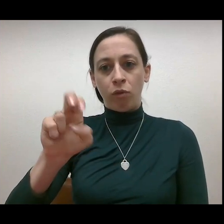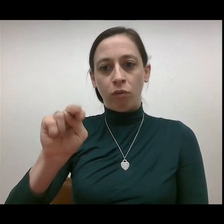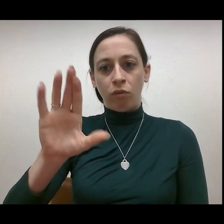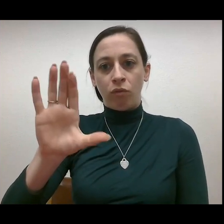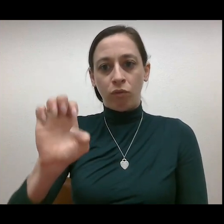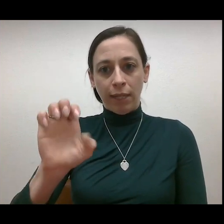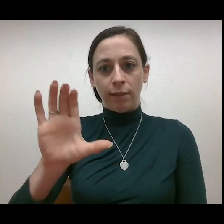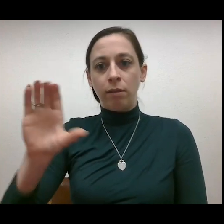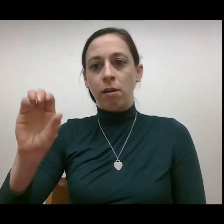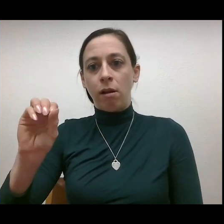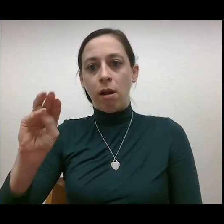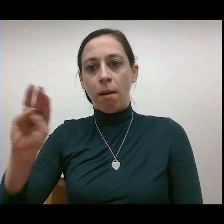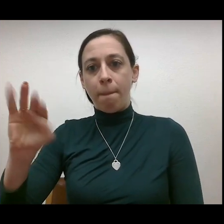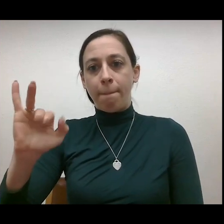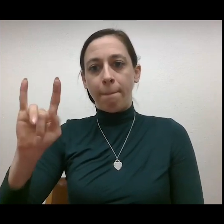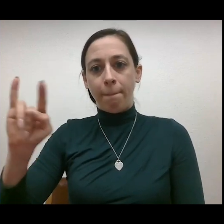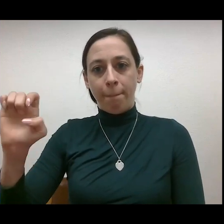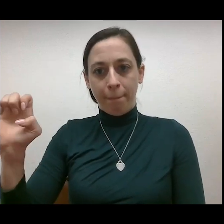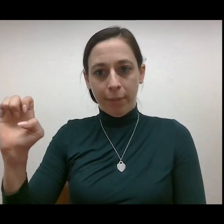committee.